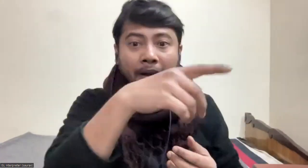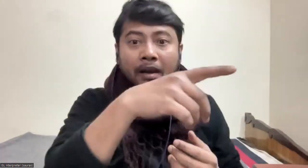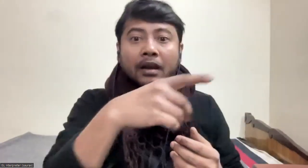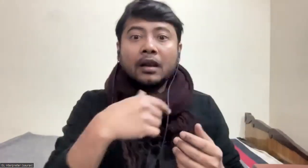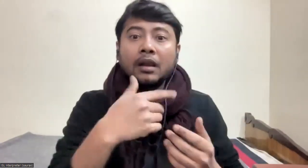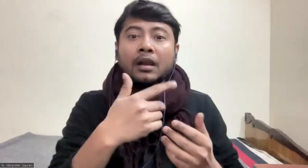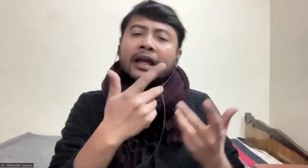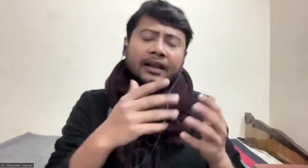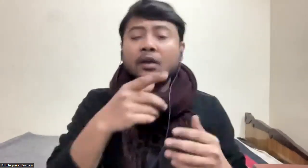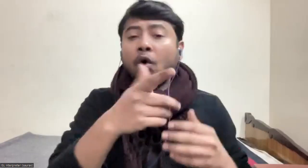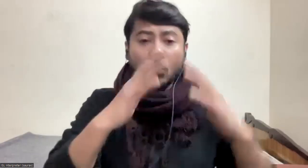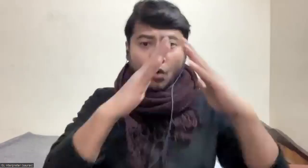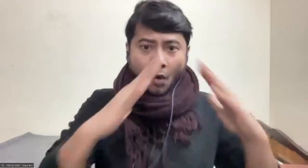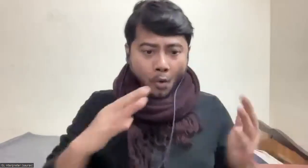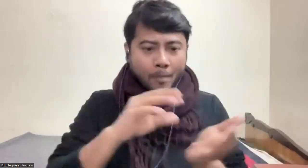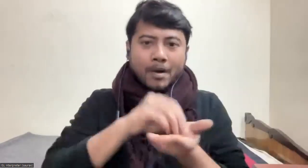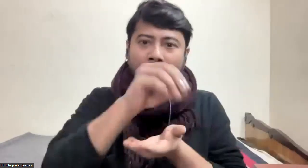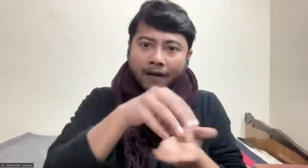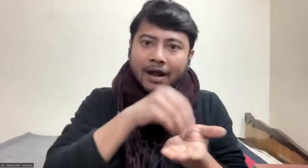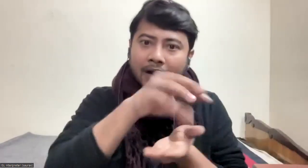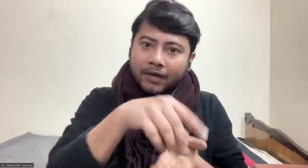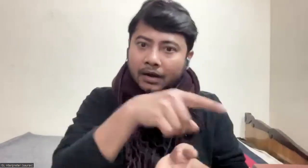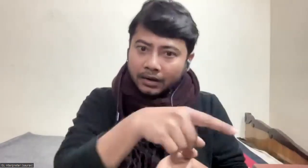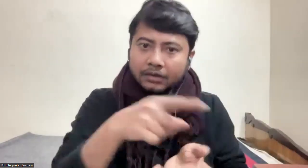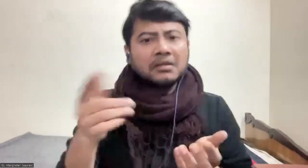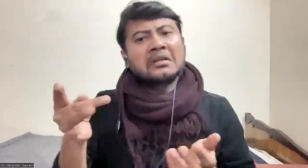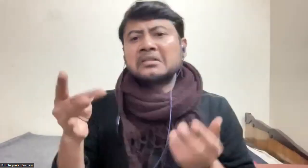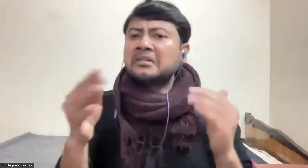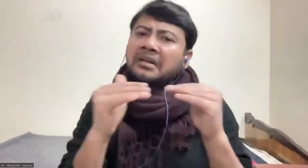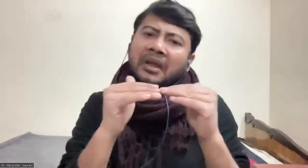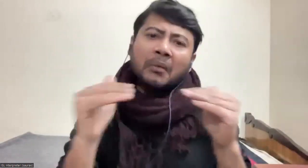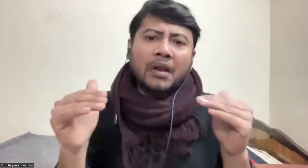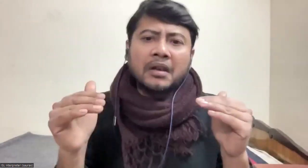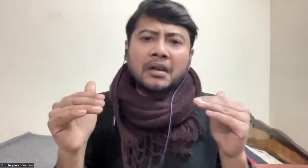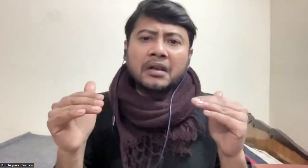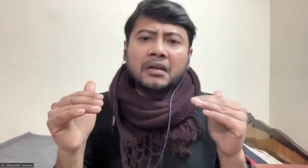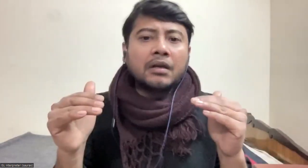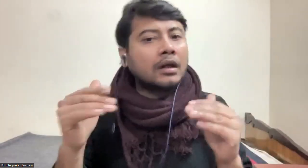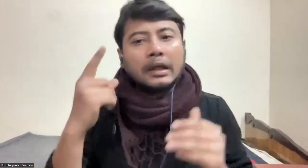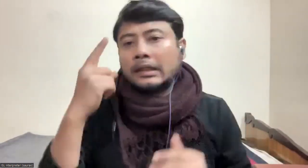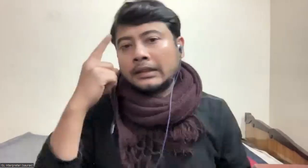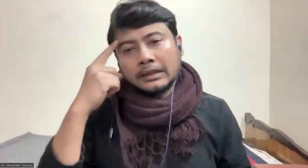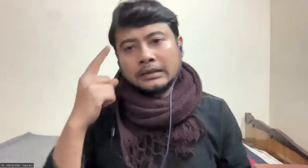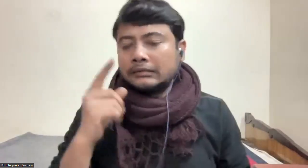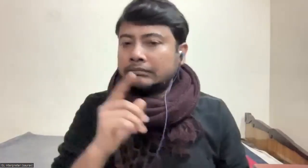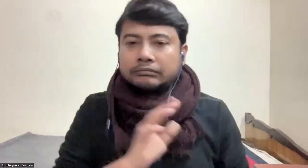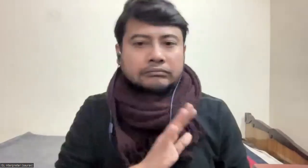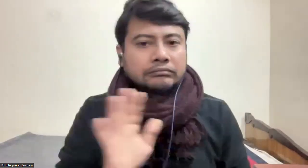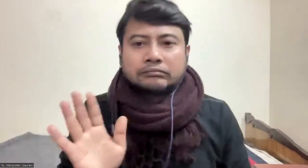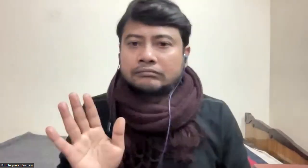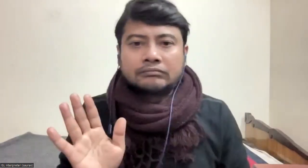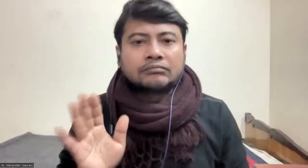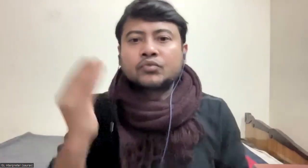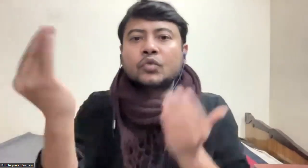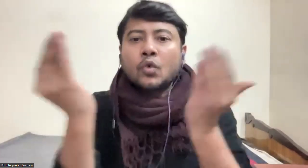house or visiting a pilgrimage at the same level. Both, we cannot